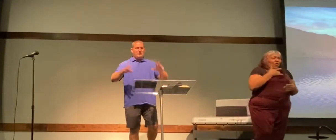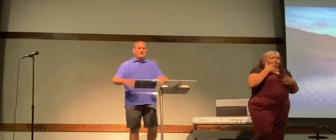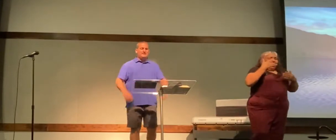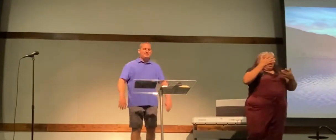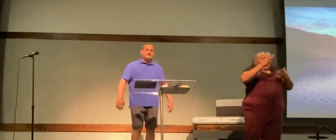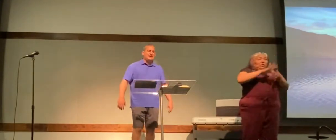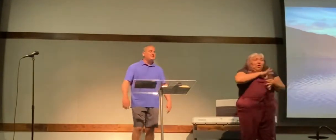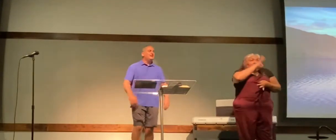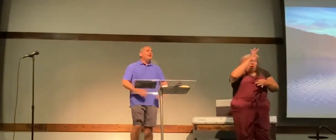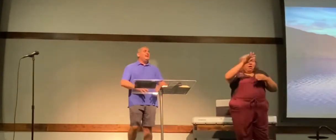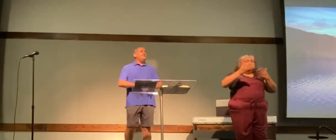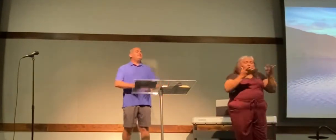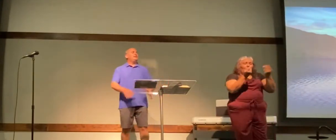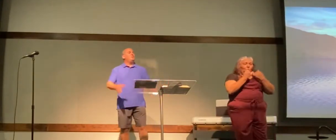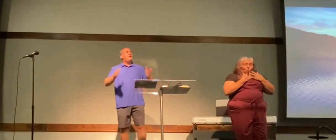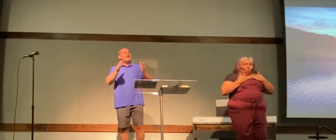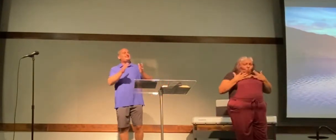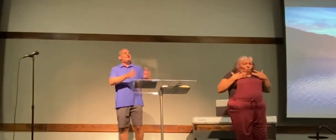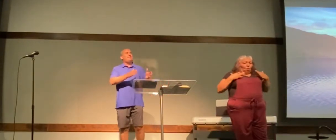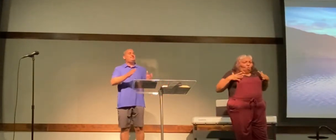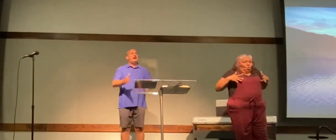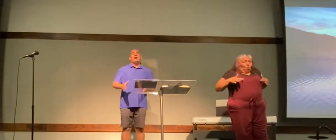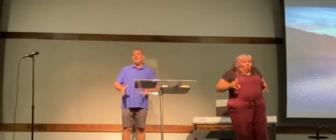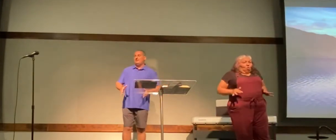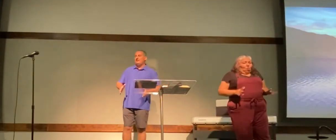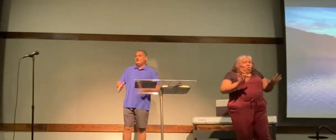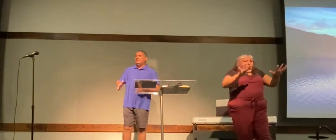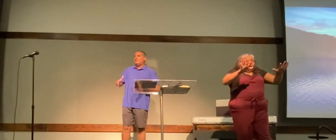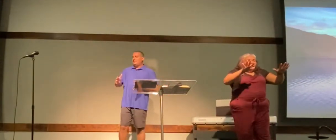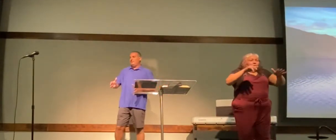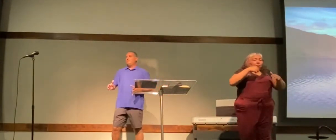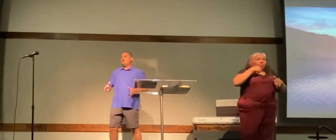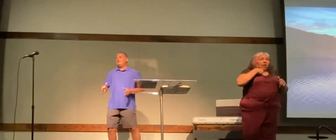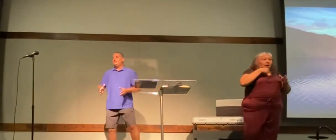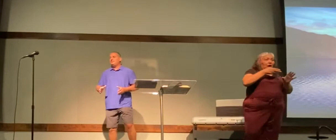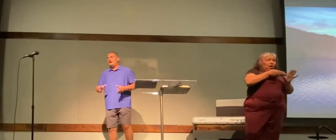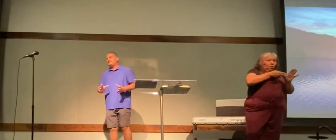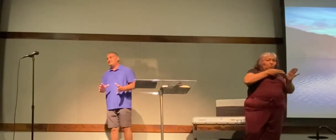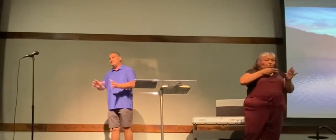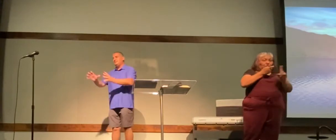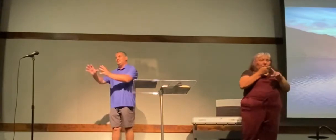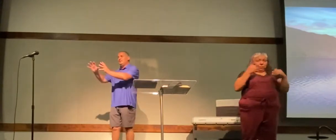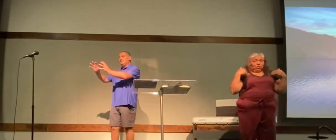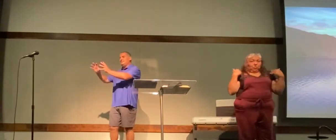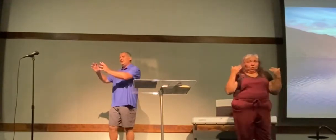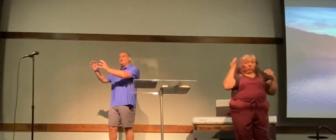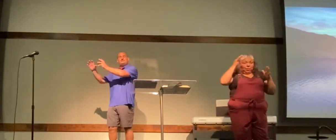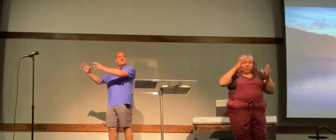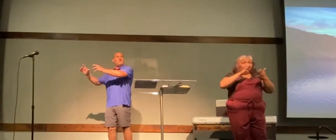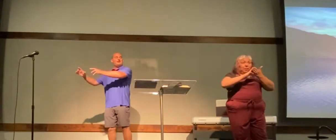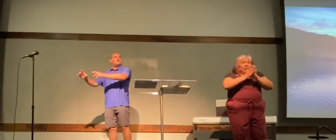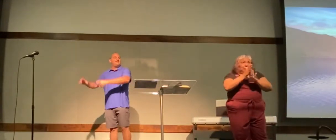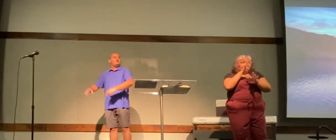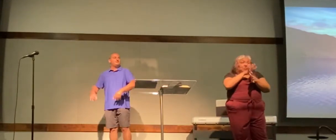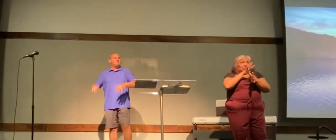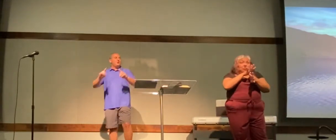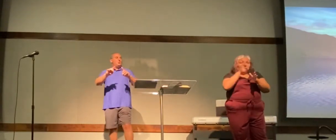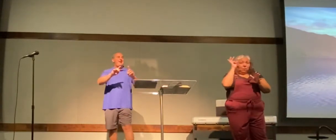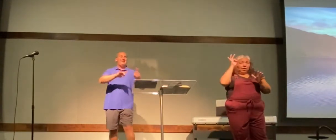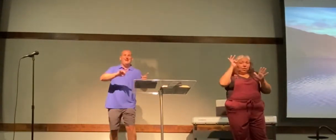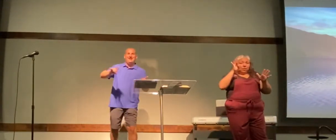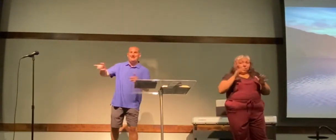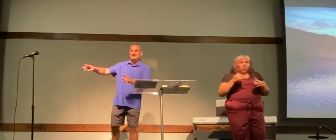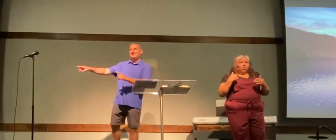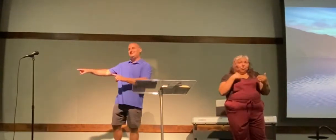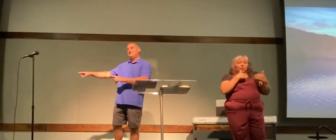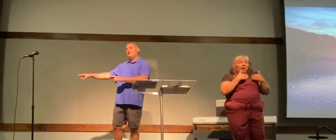Spirit moving in these kids. And let me tell you, when I stepped down from you being a youth pastor to become the senior pastor of that church, we